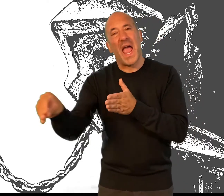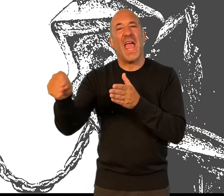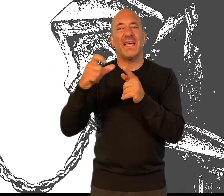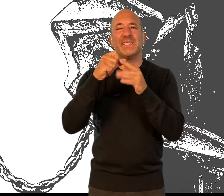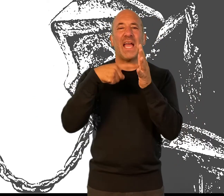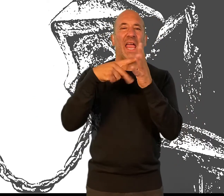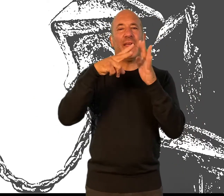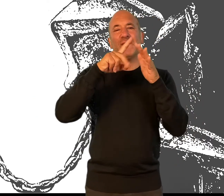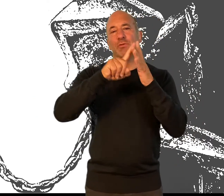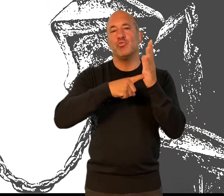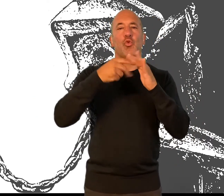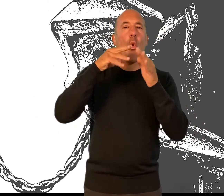Trinity.